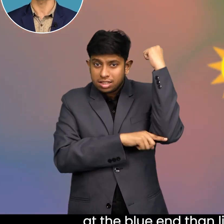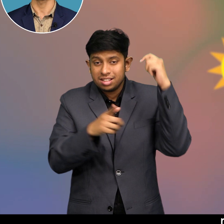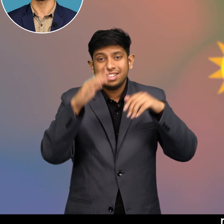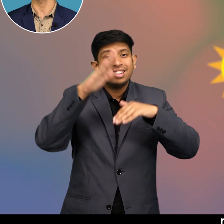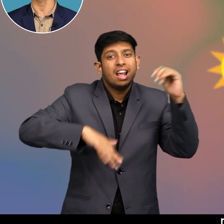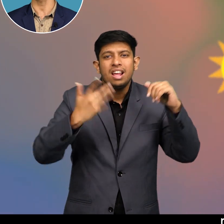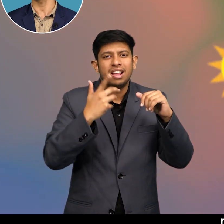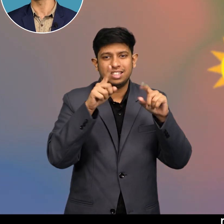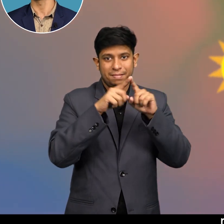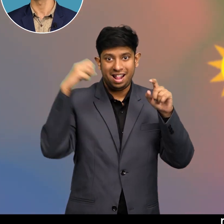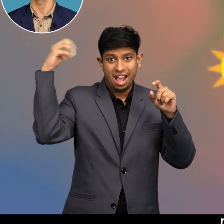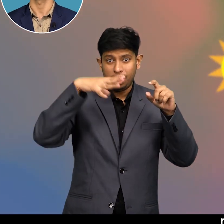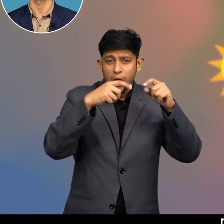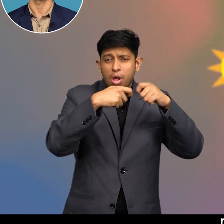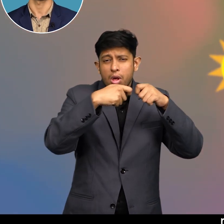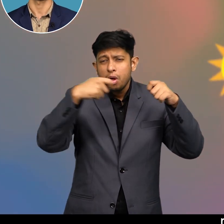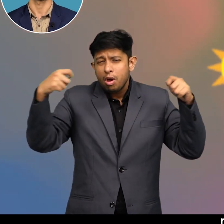wavelength at the red end.